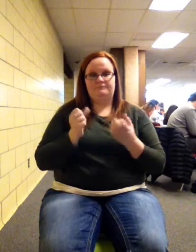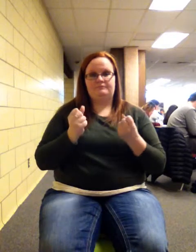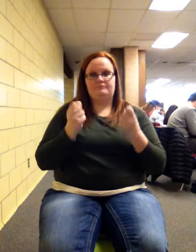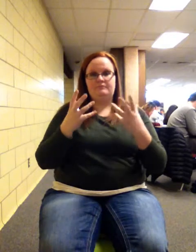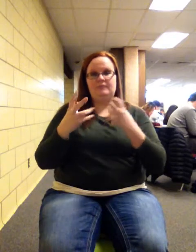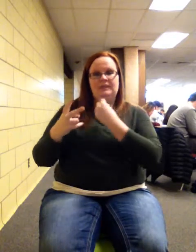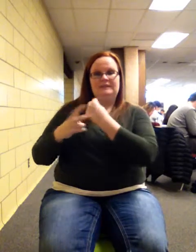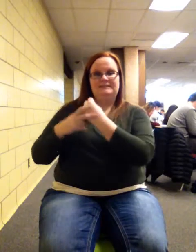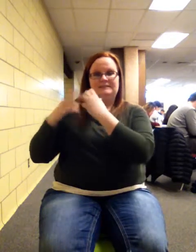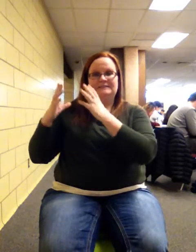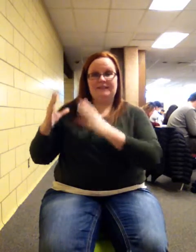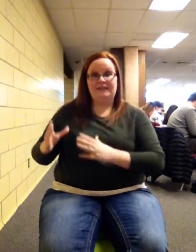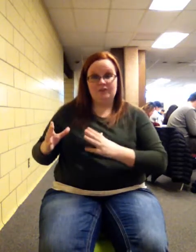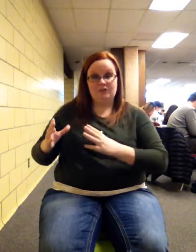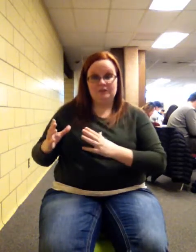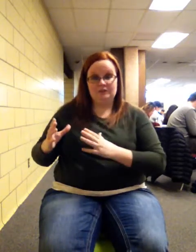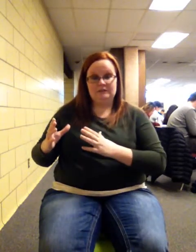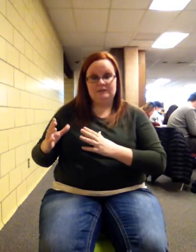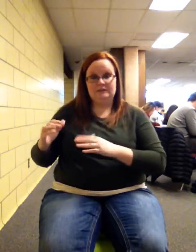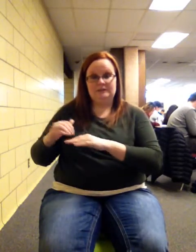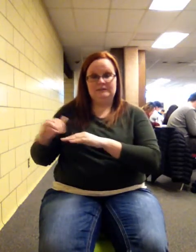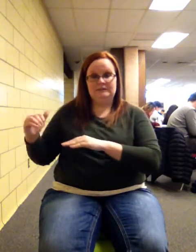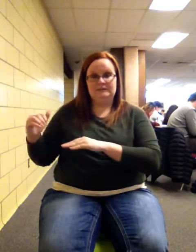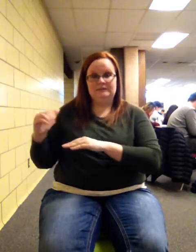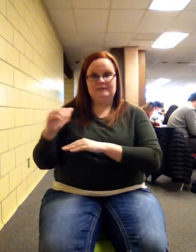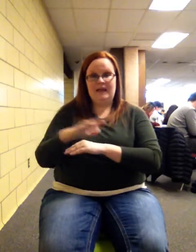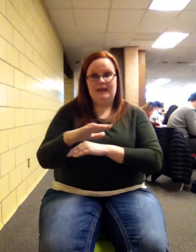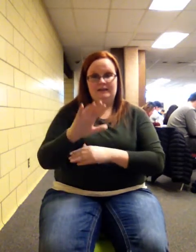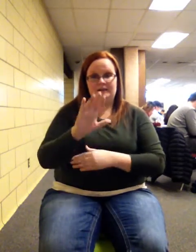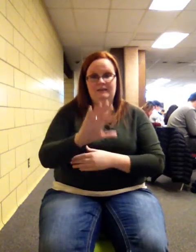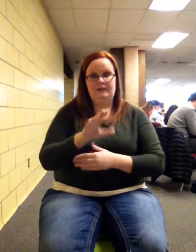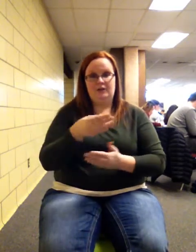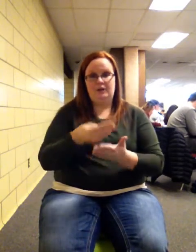savers send their money